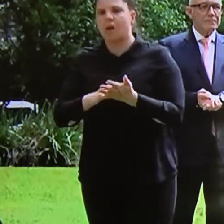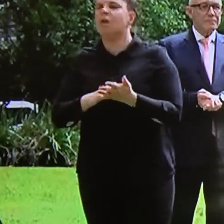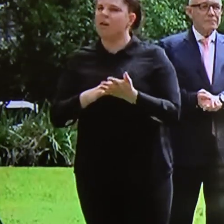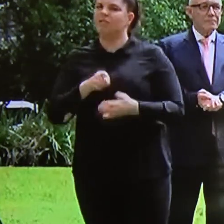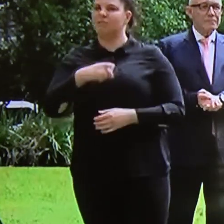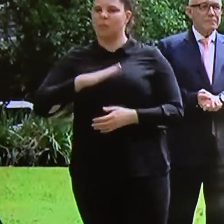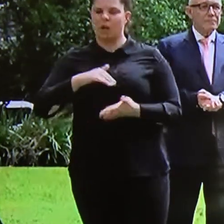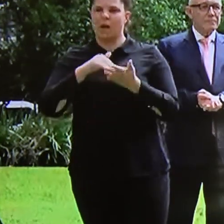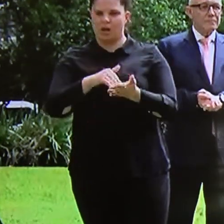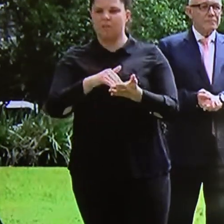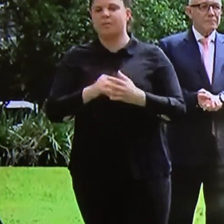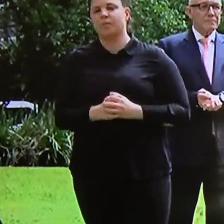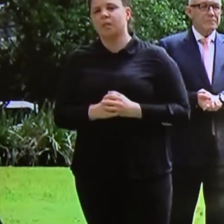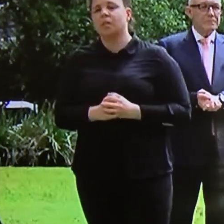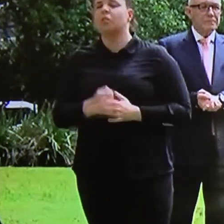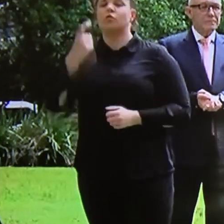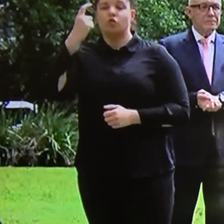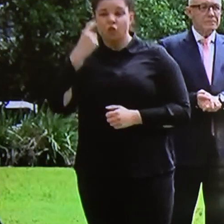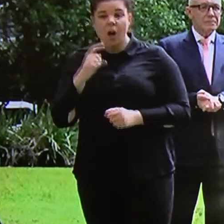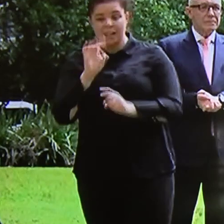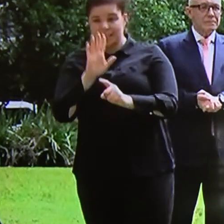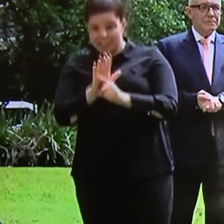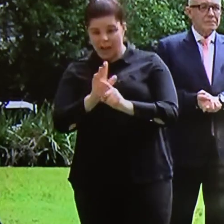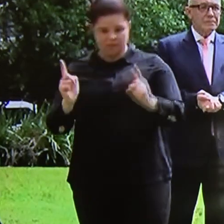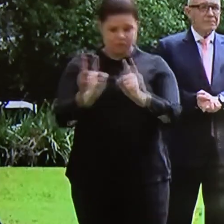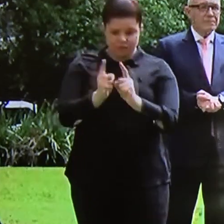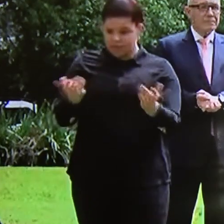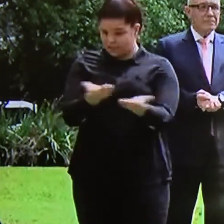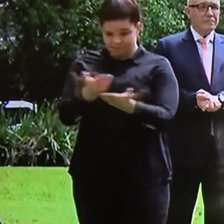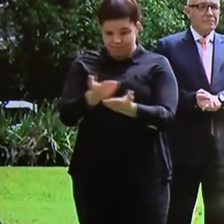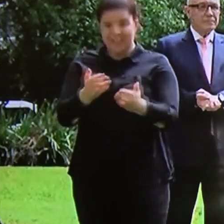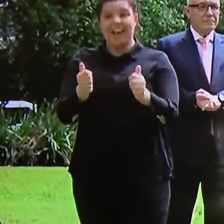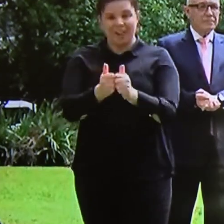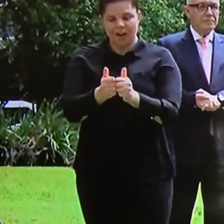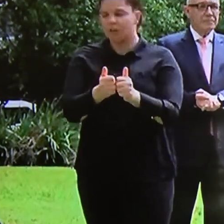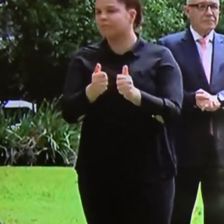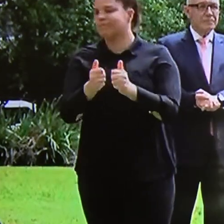instance help mediate. If they cannot agree, then through to